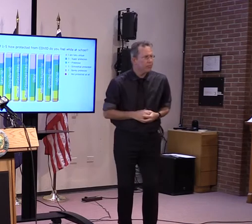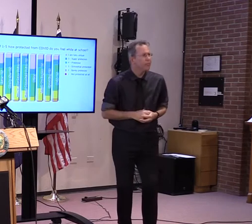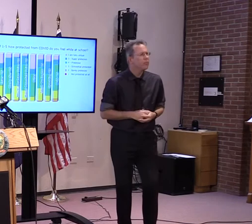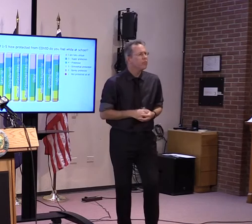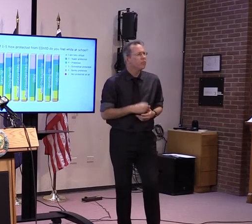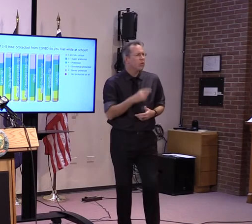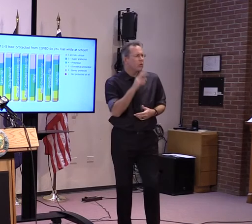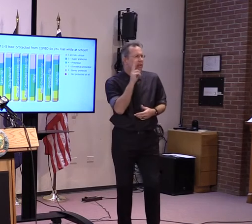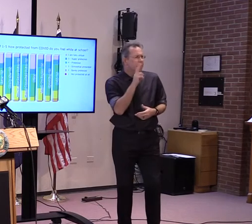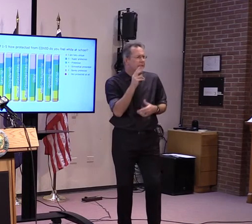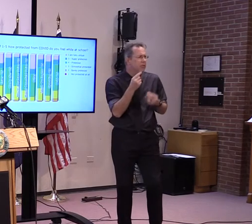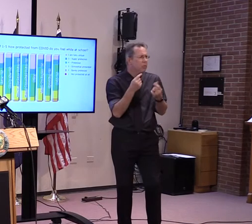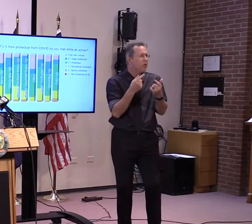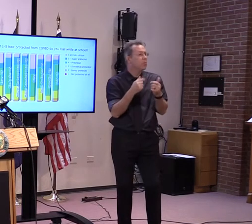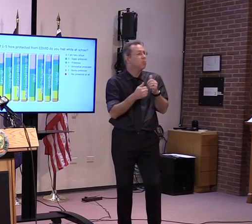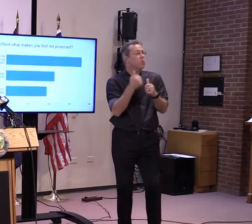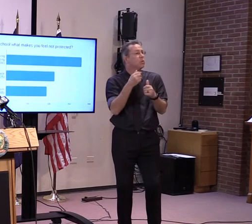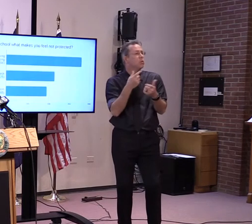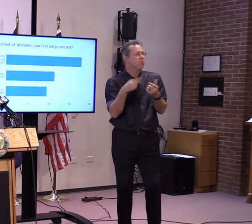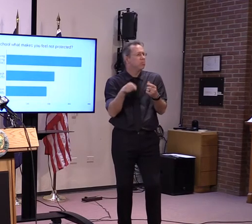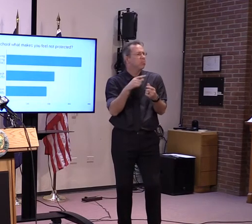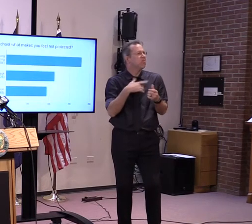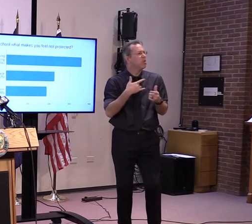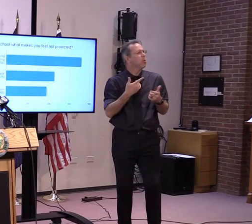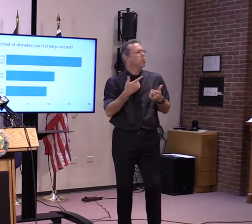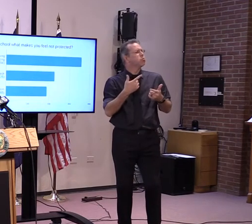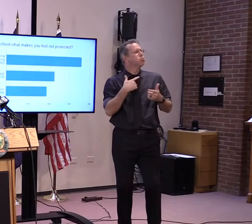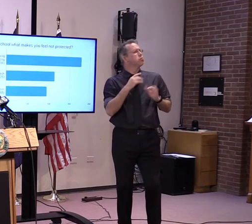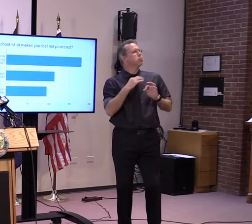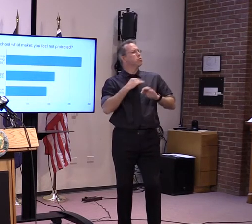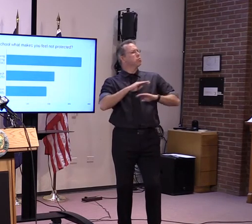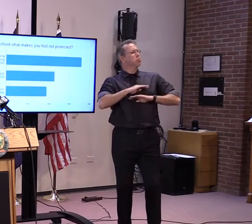really important. Next slide, please.